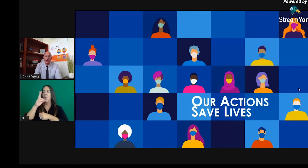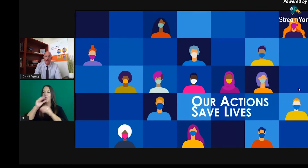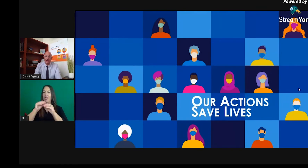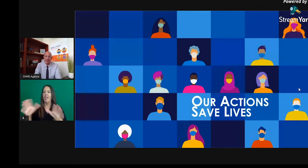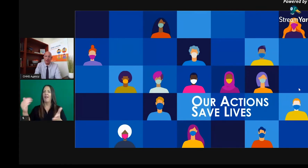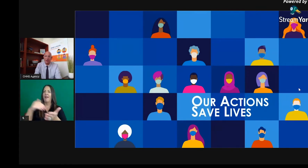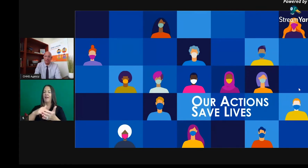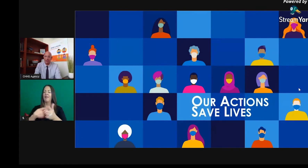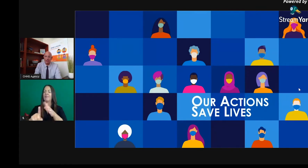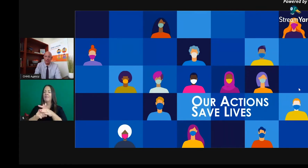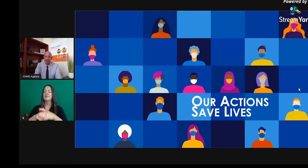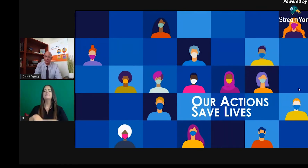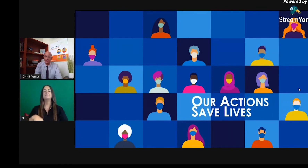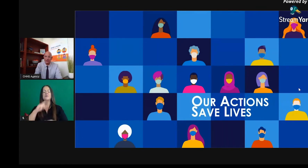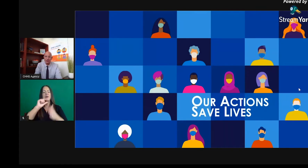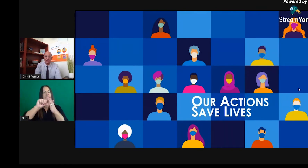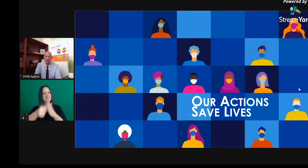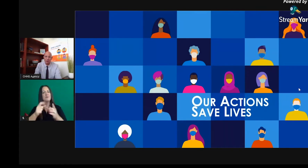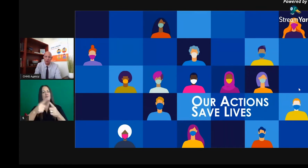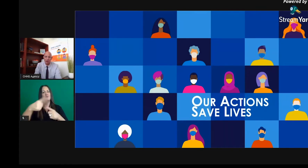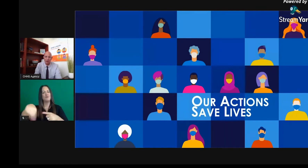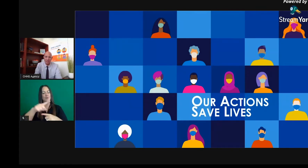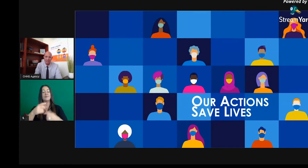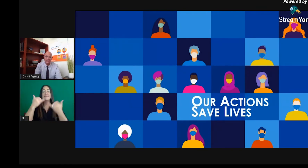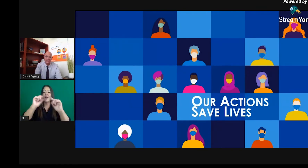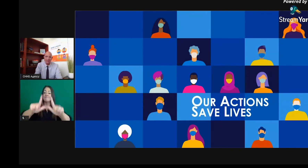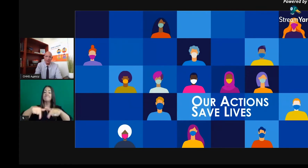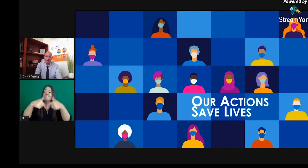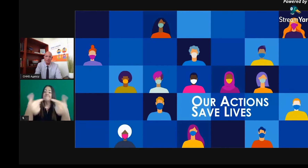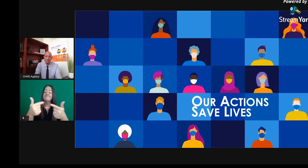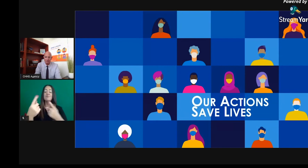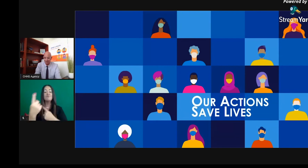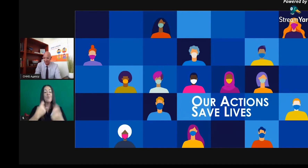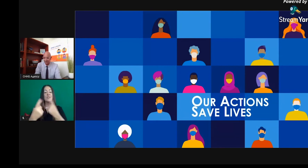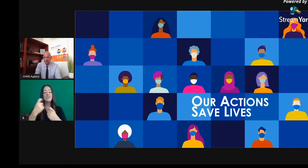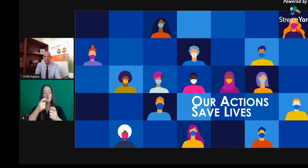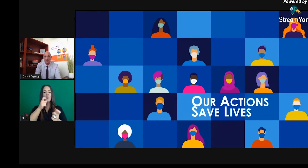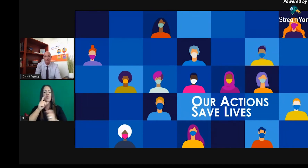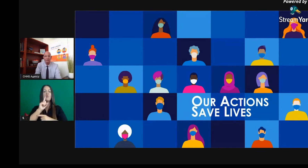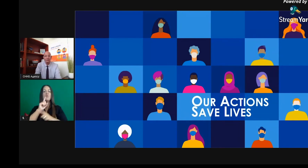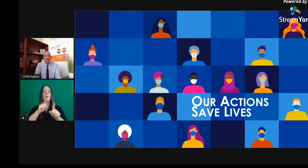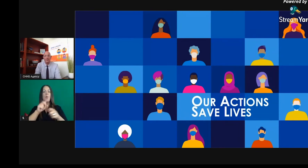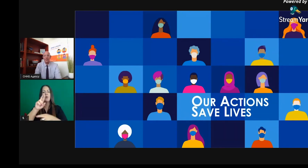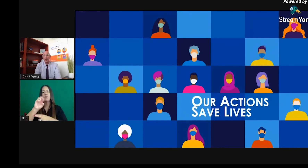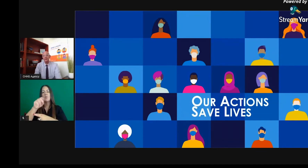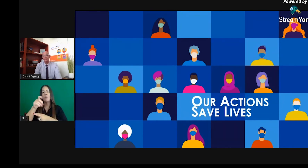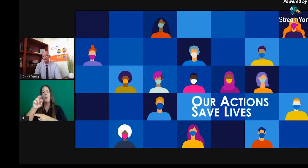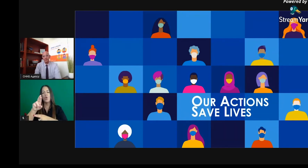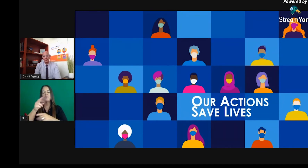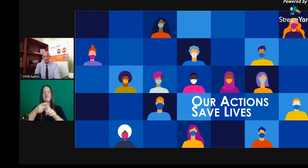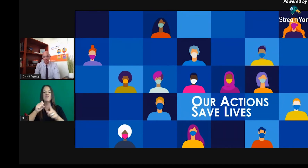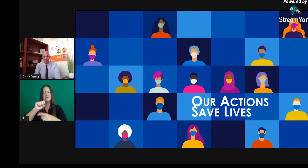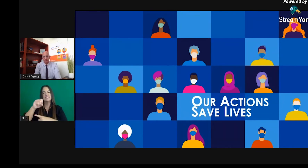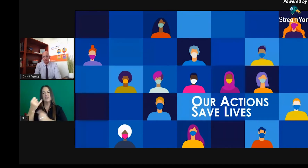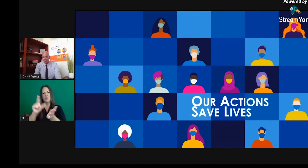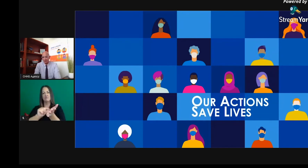And with that, I want to turn it to the first reporter question. Thank you. Paul Rogers, San Jose